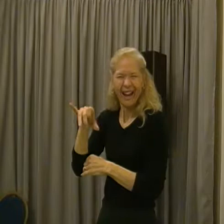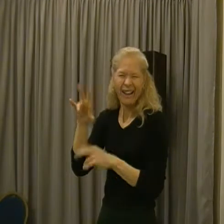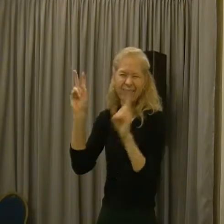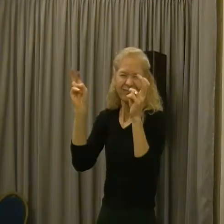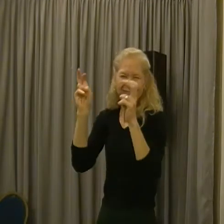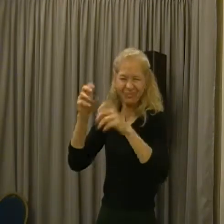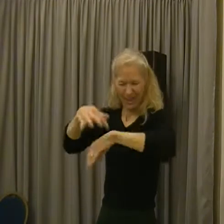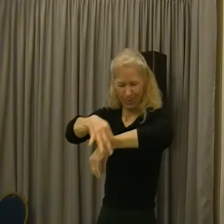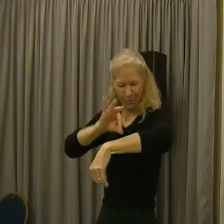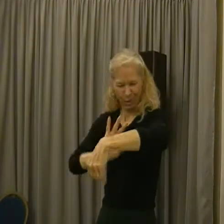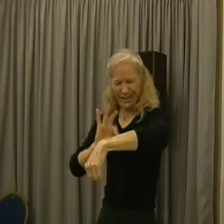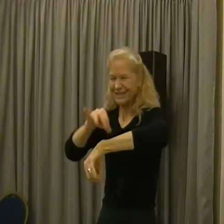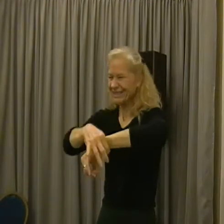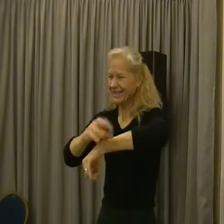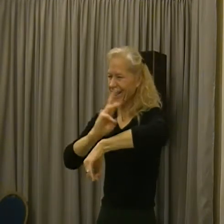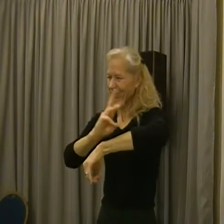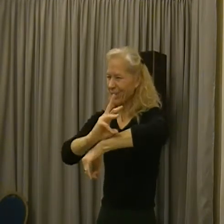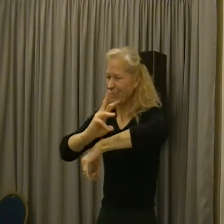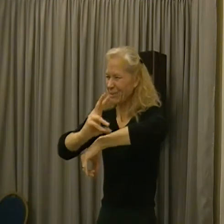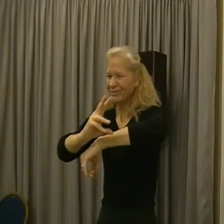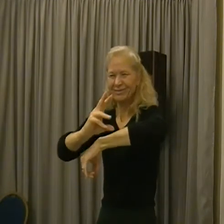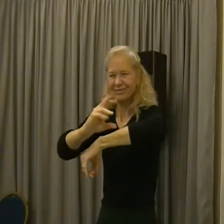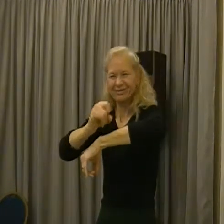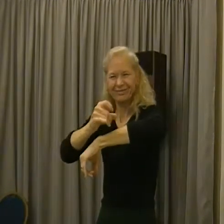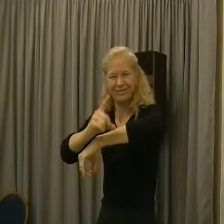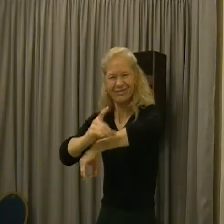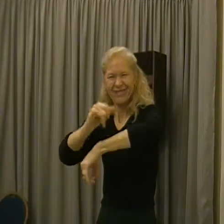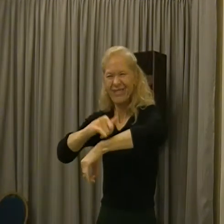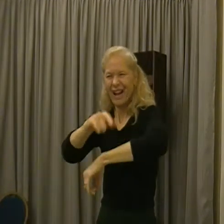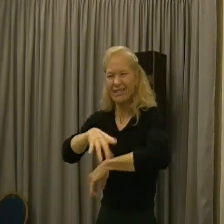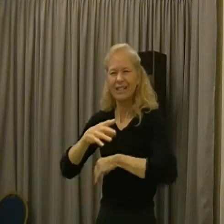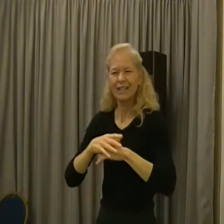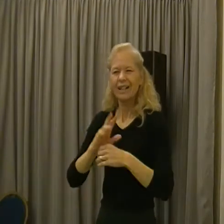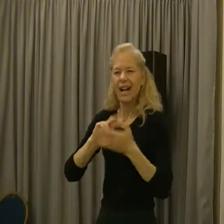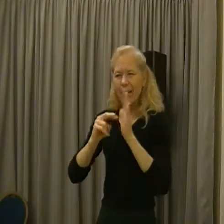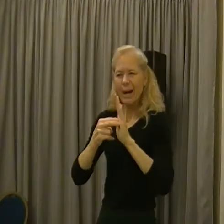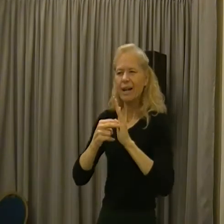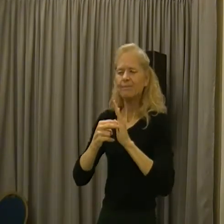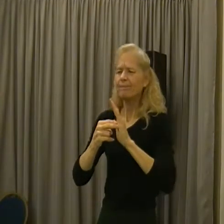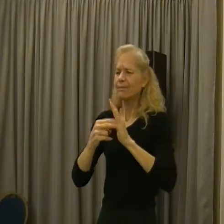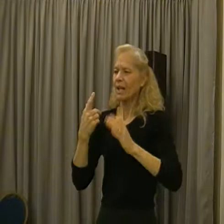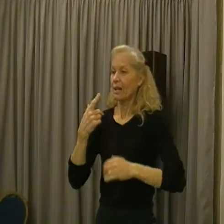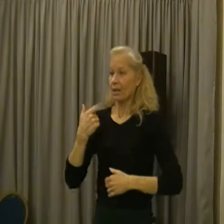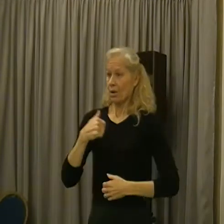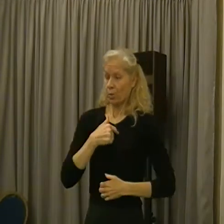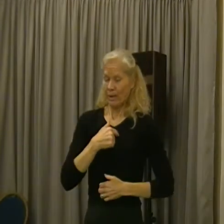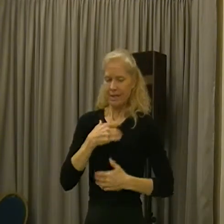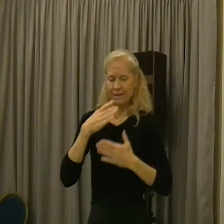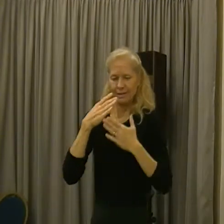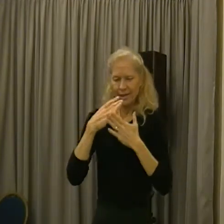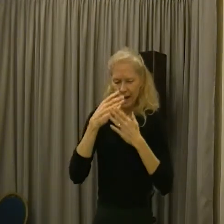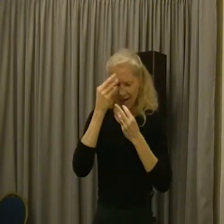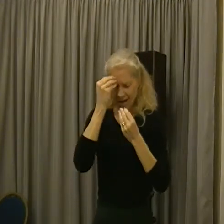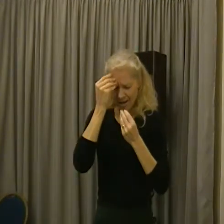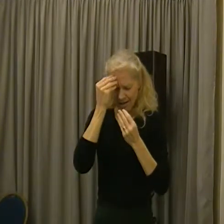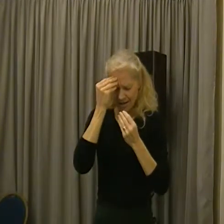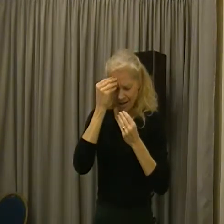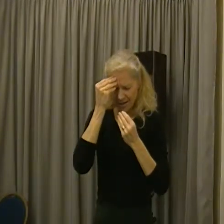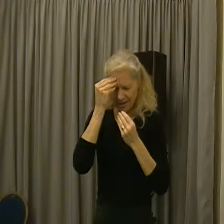What would God have? What would Jesus have? What would God have to do for the glory of Christ? What would Jesus do? And so we are to seek a glory in